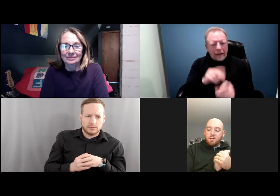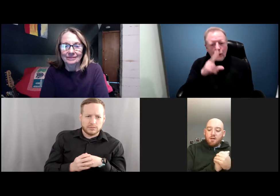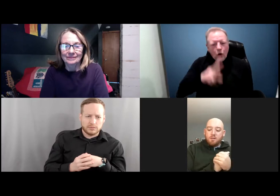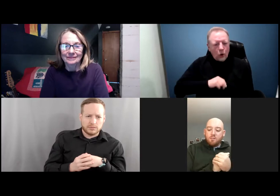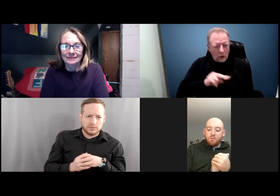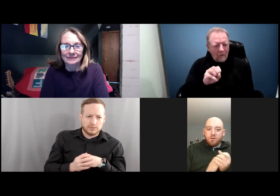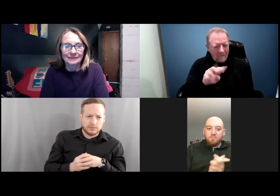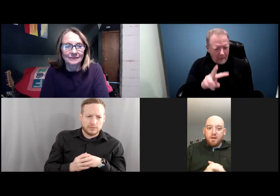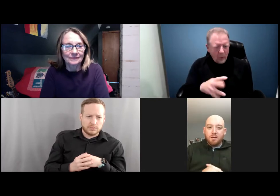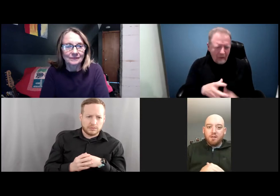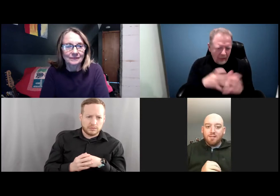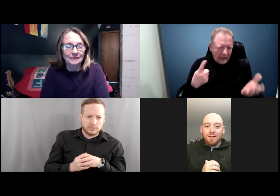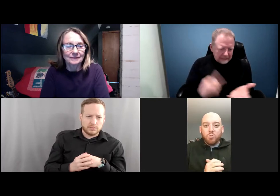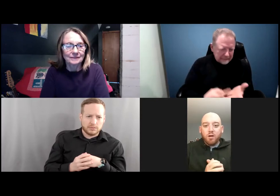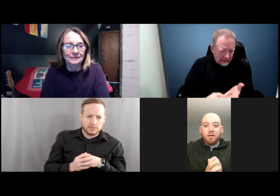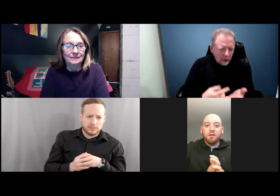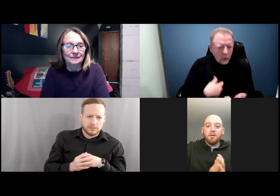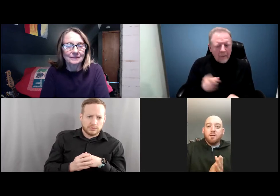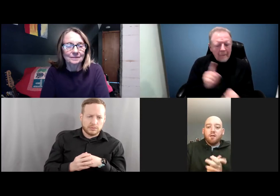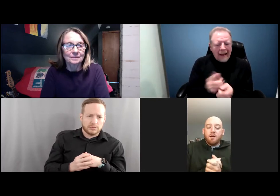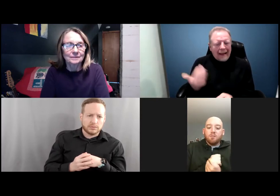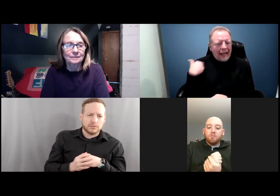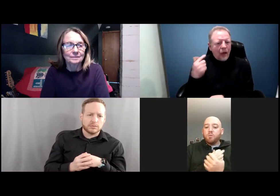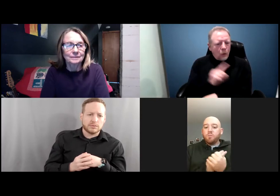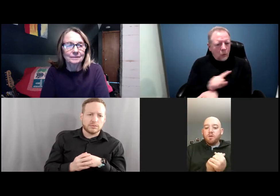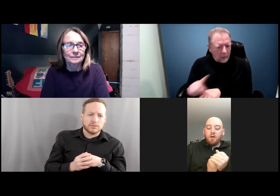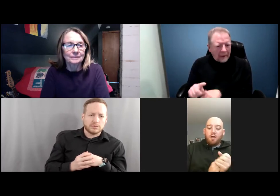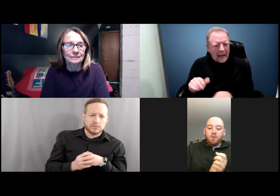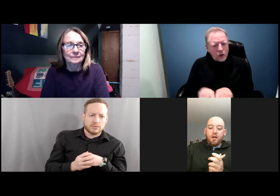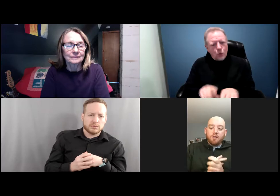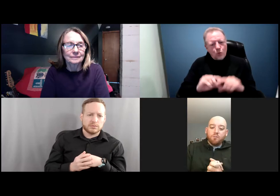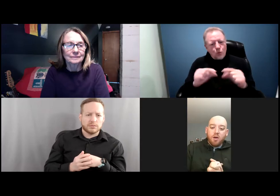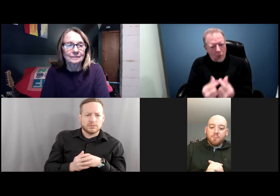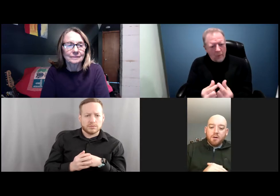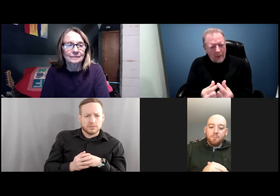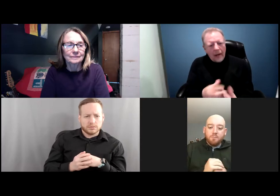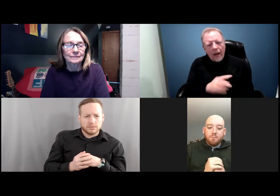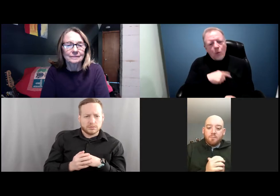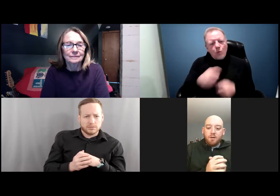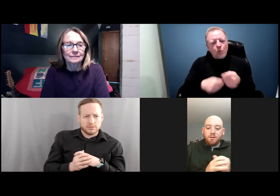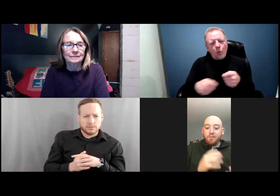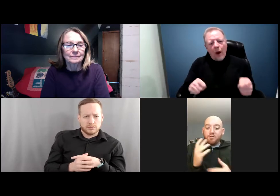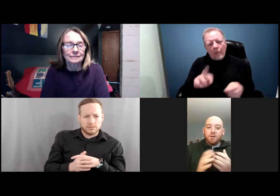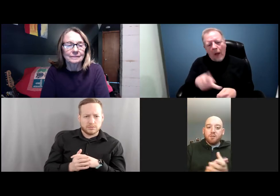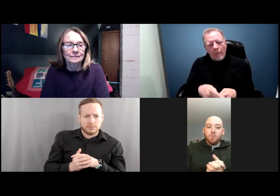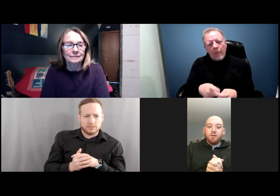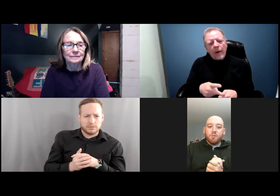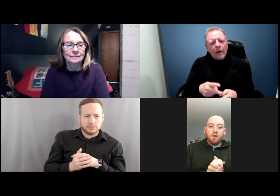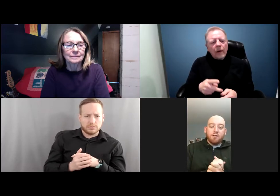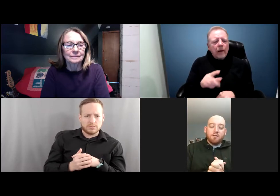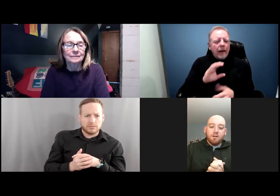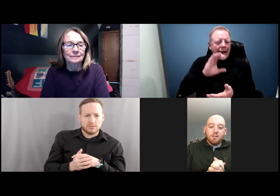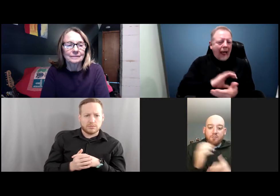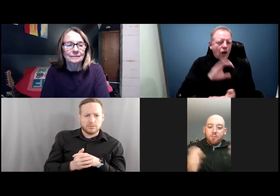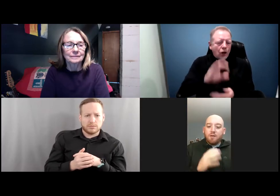and then we just met last week as a group, and we kind of wrapped up calendar year